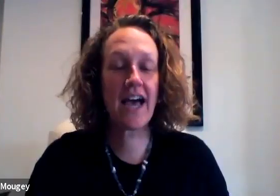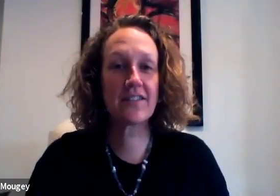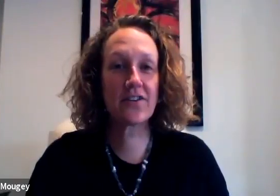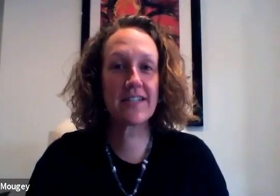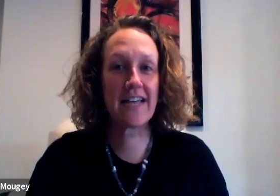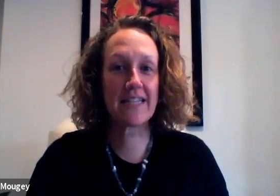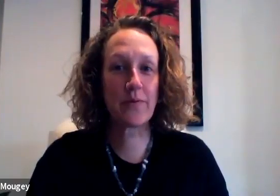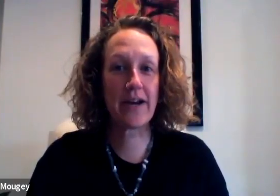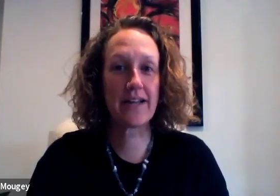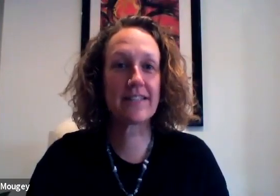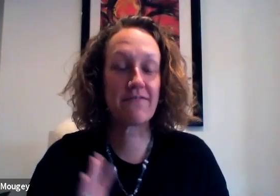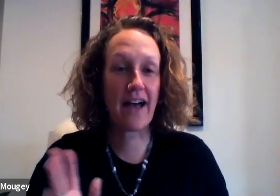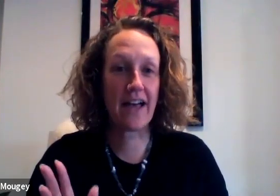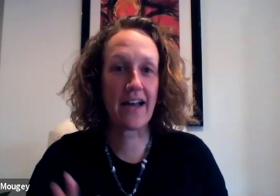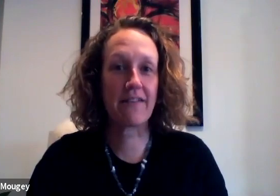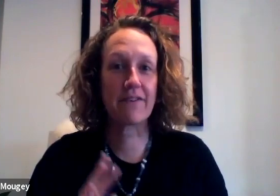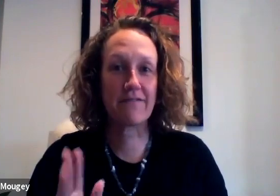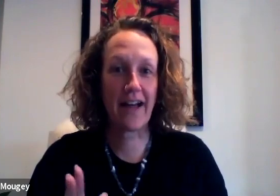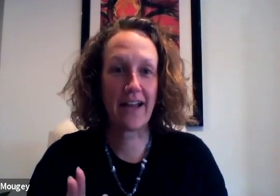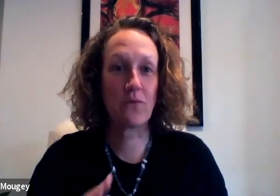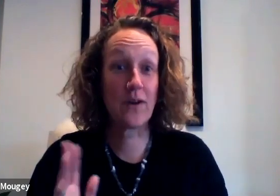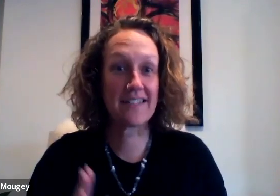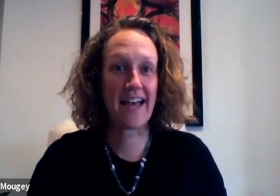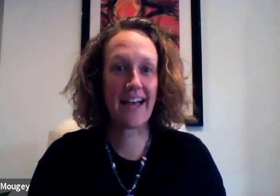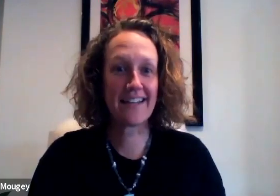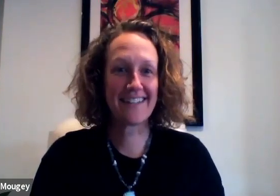has her exasperated, it's fine. I feel fine. What is that?